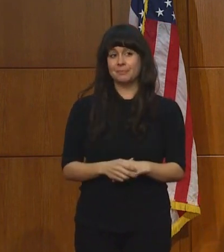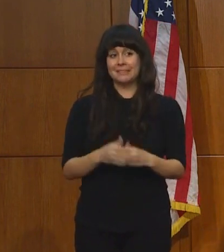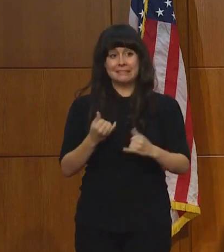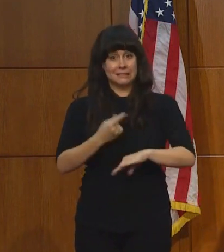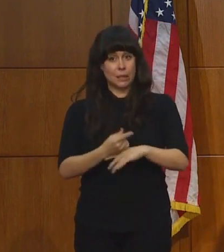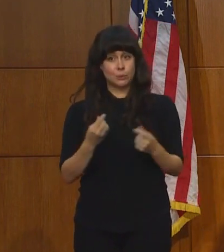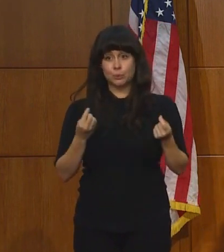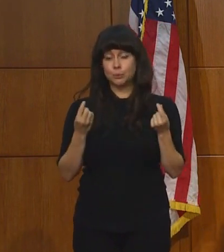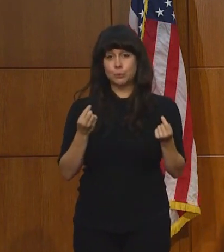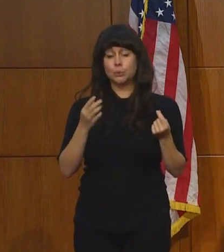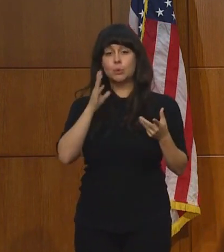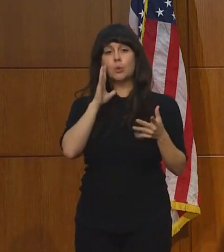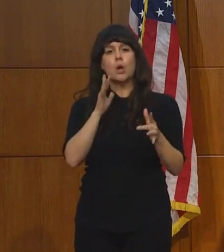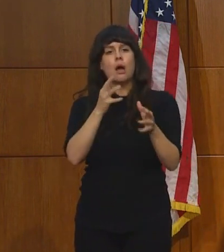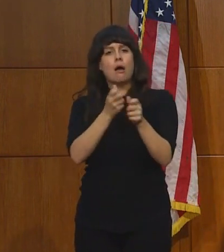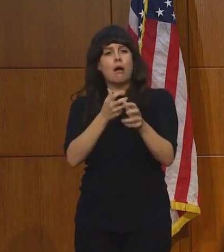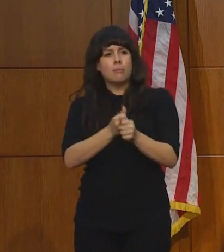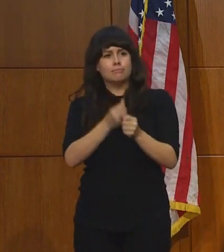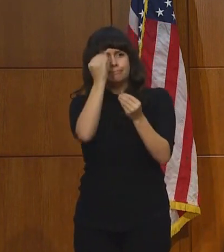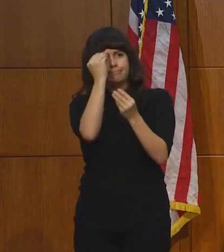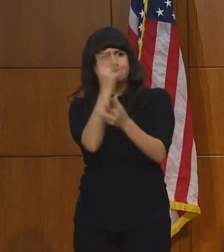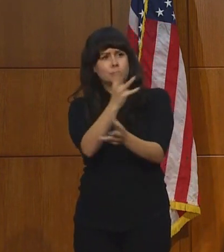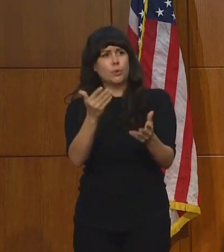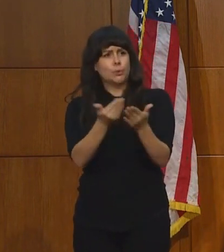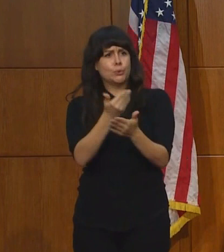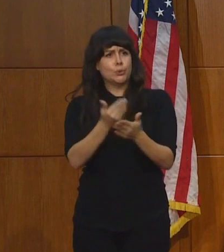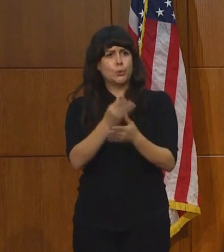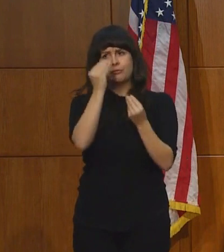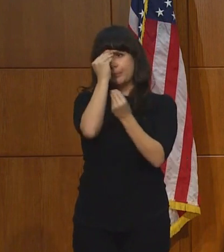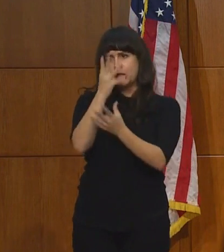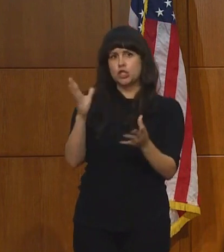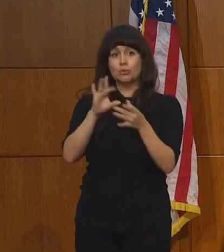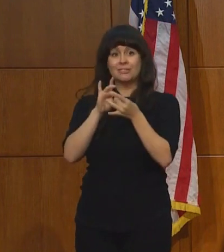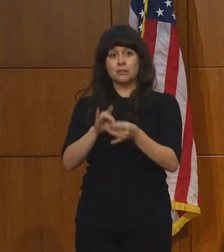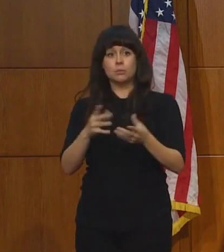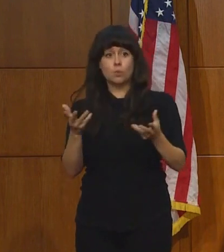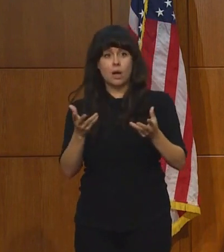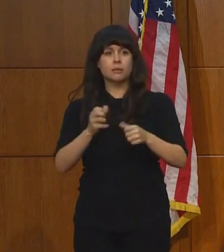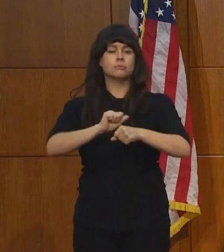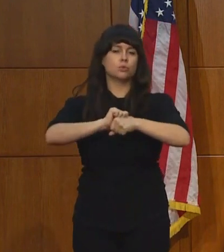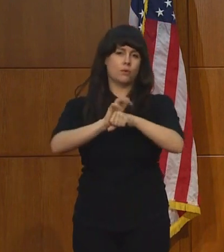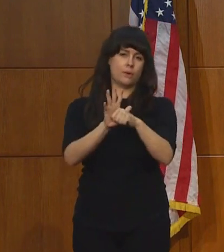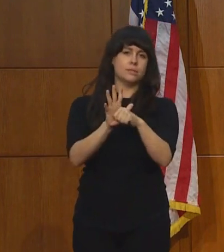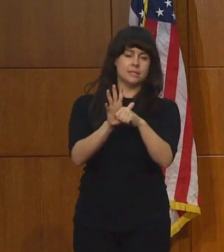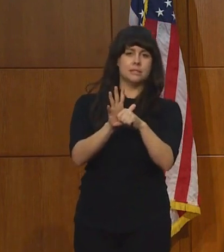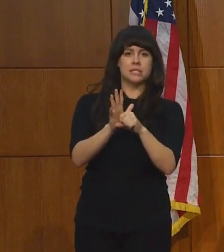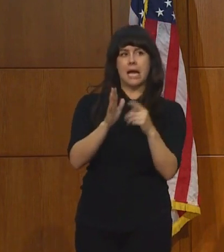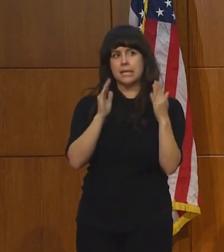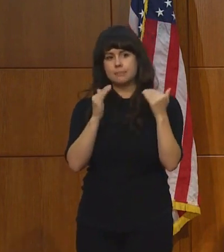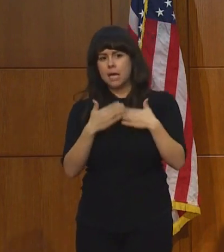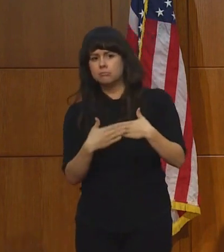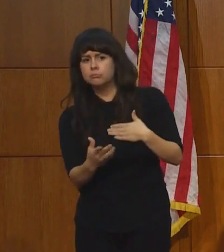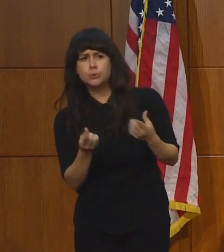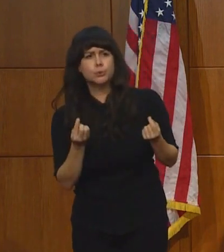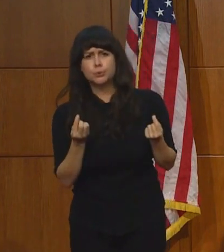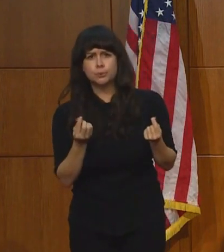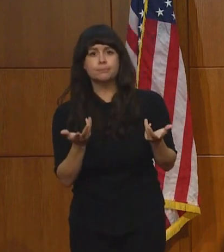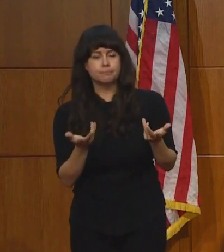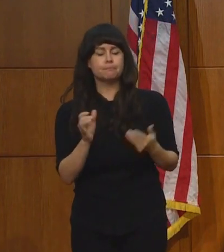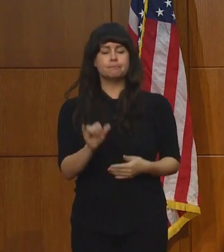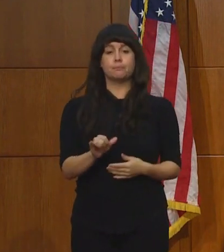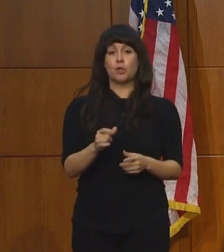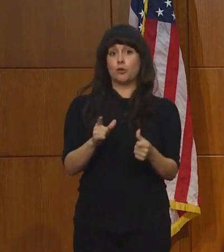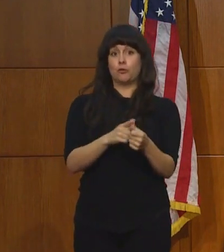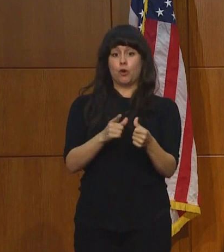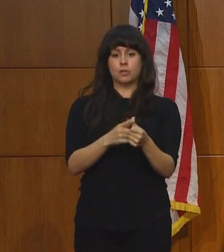Virginians on where we are with the coronavirus and what we expect to happen next. First, let's review again where